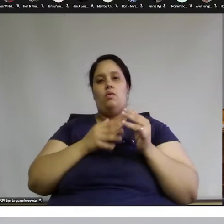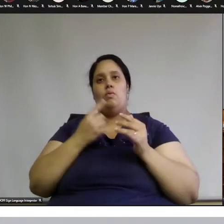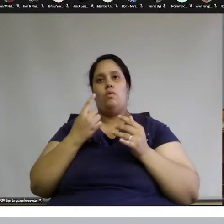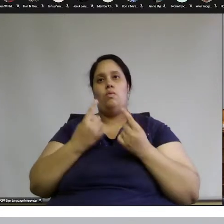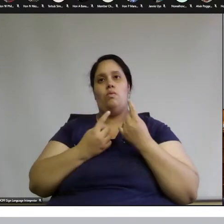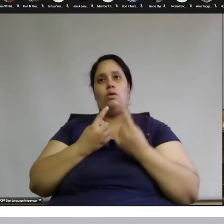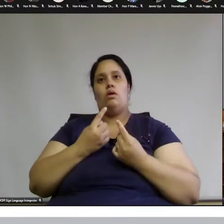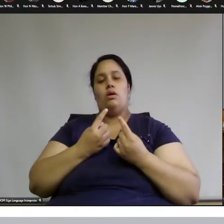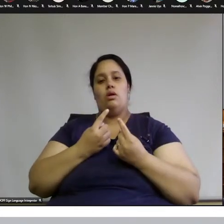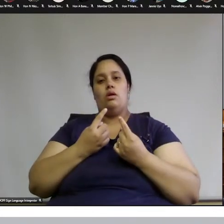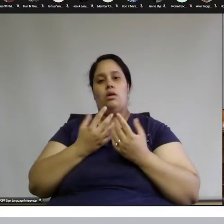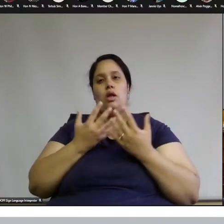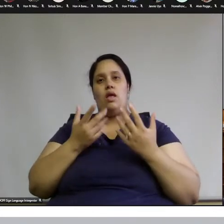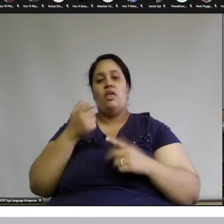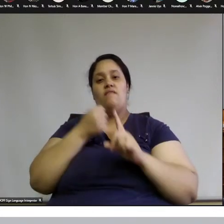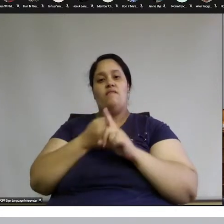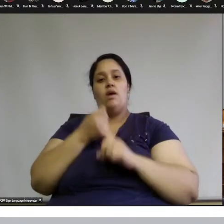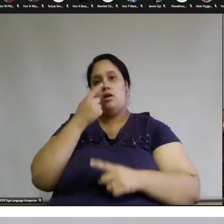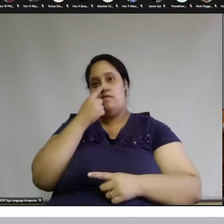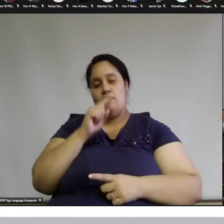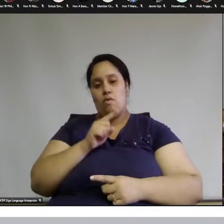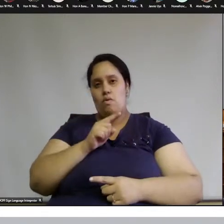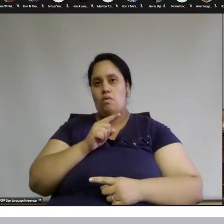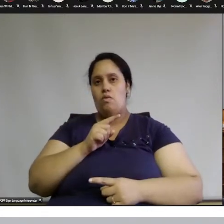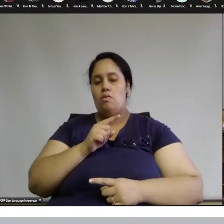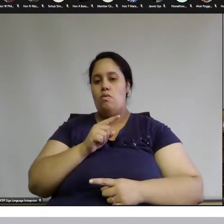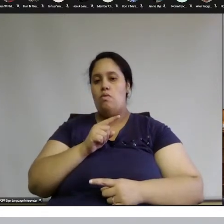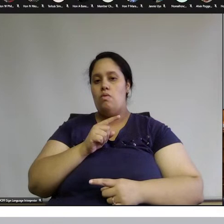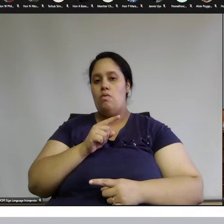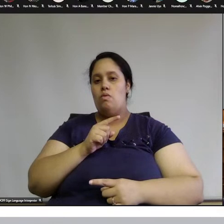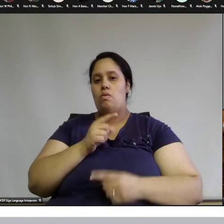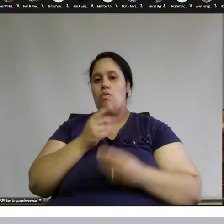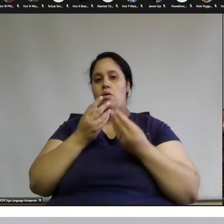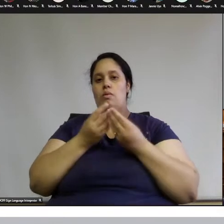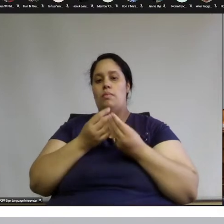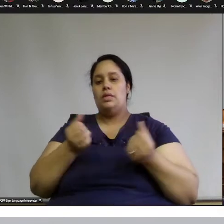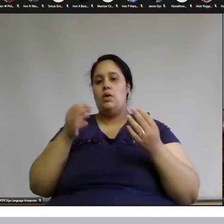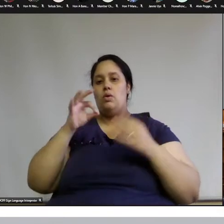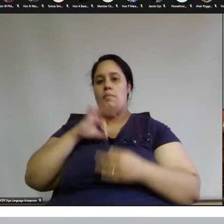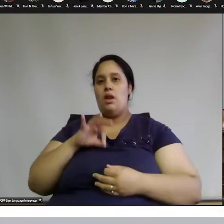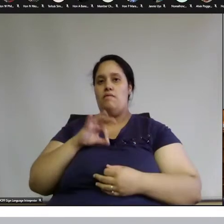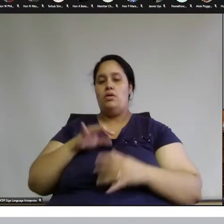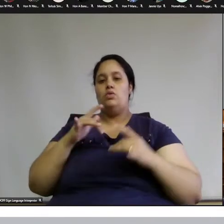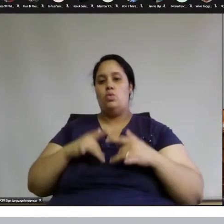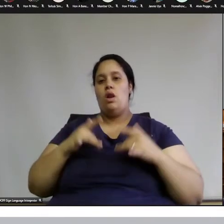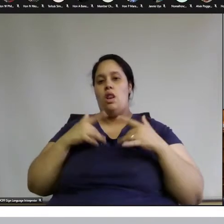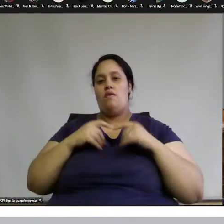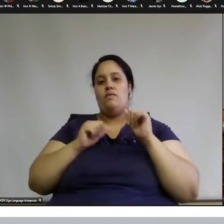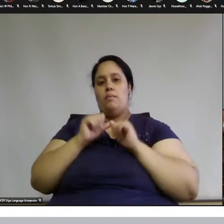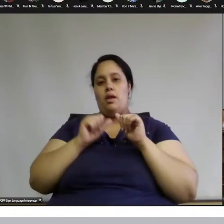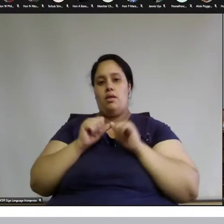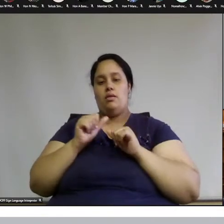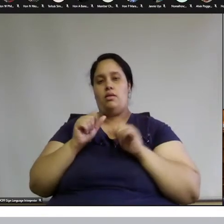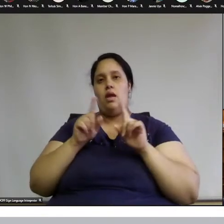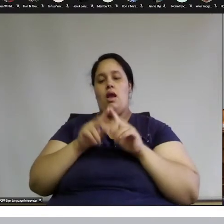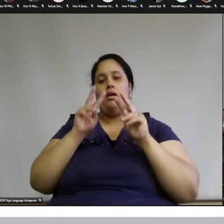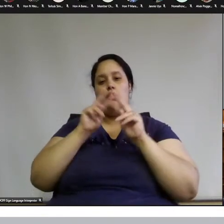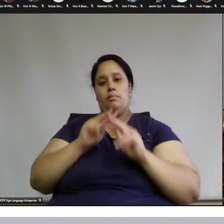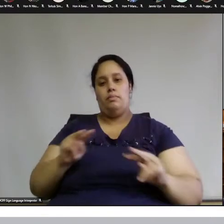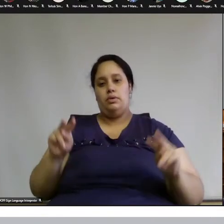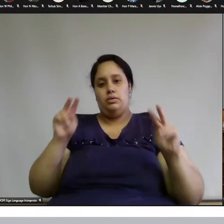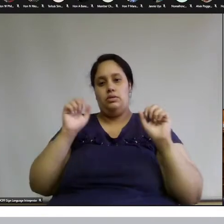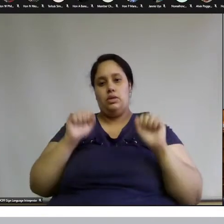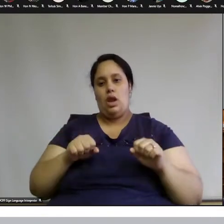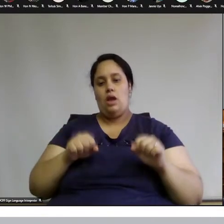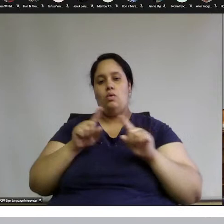heads. They are fighting to win material benefits, to live better and in peace,